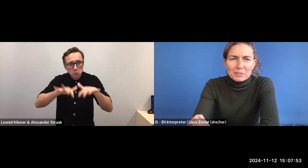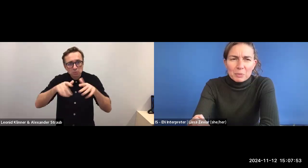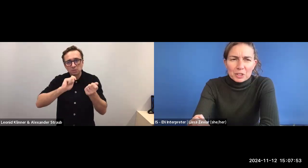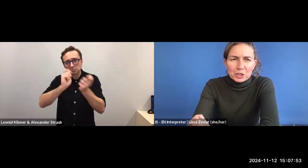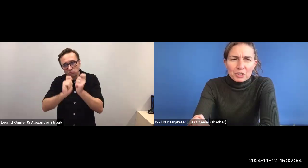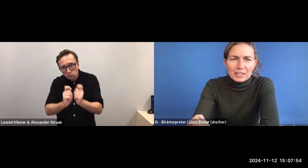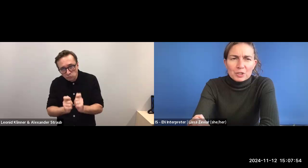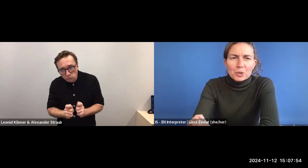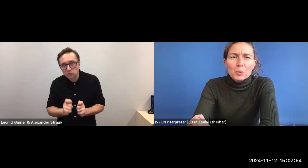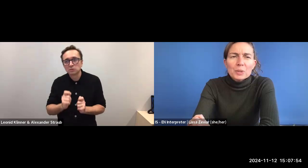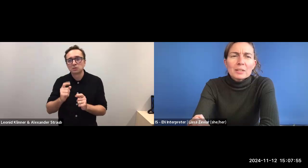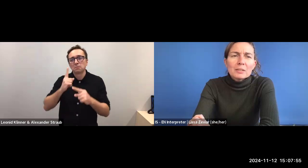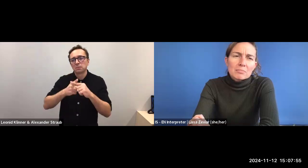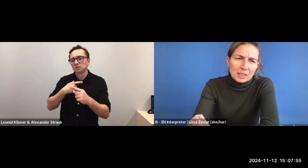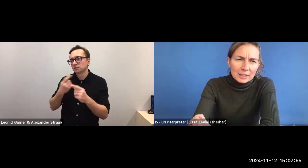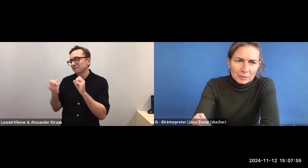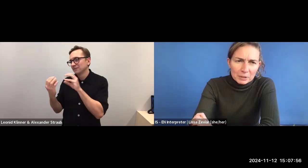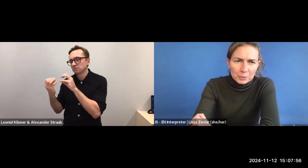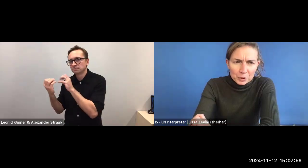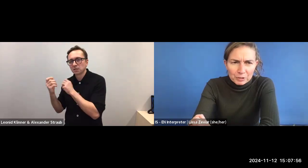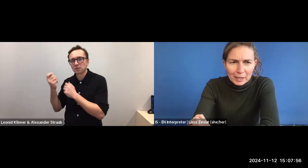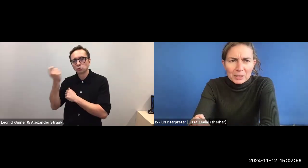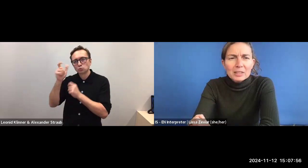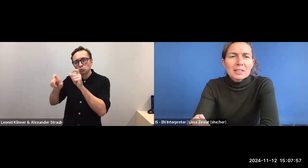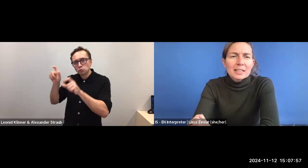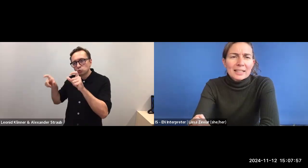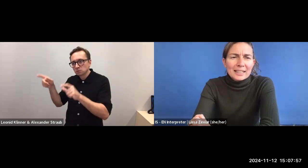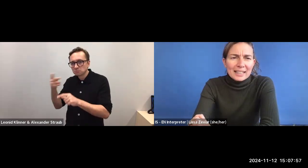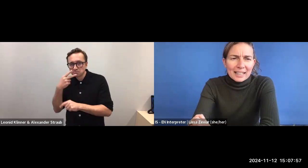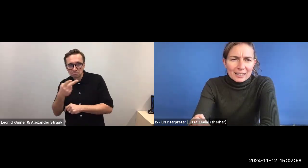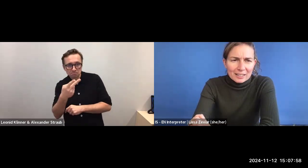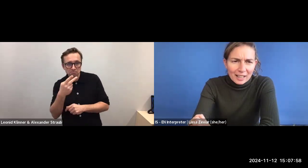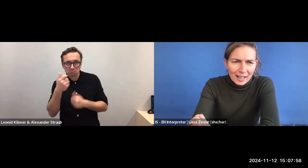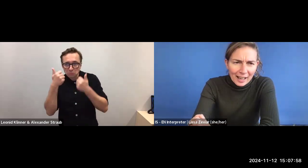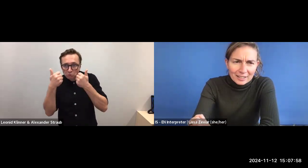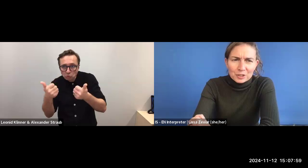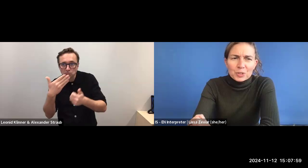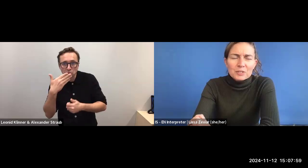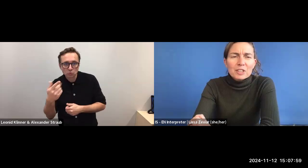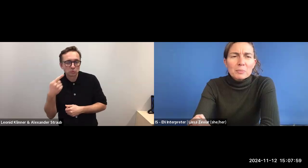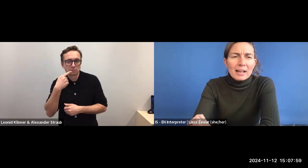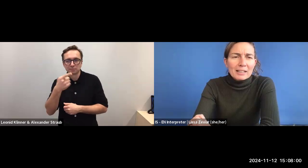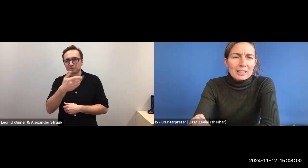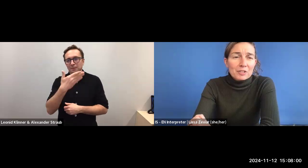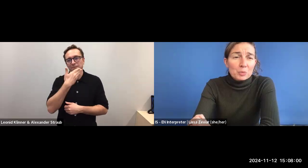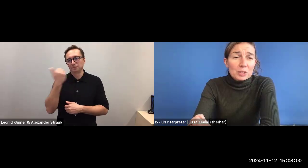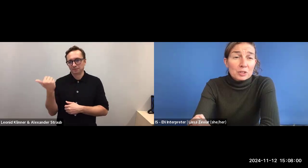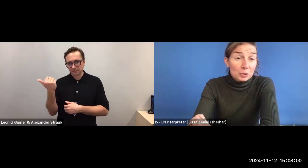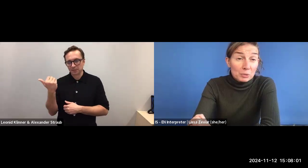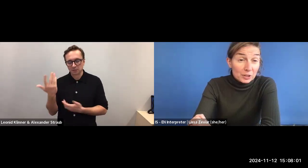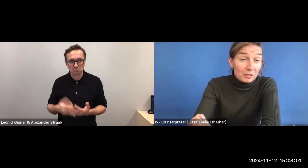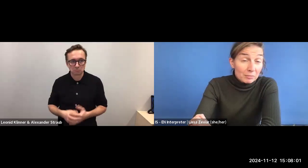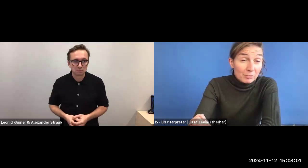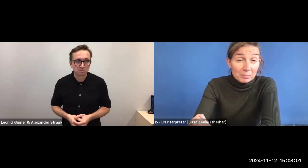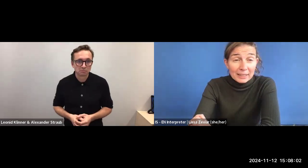type of task that we wanted to create. So we did a little bit of programming, asked students feedback if it